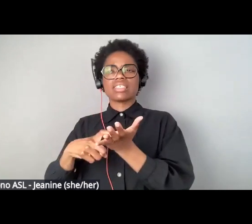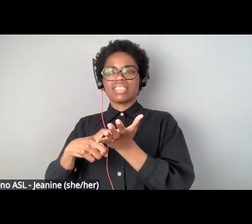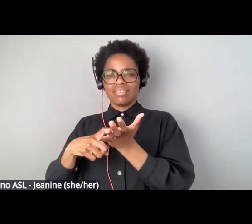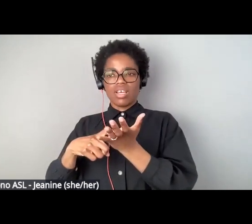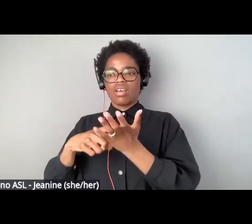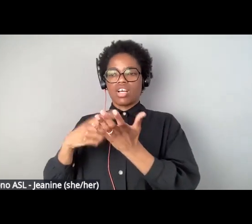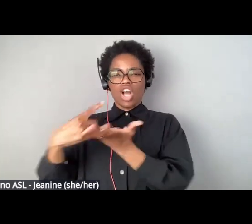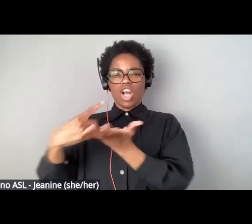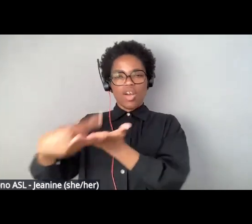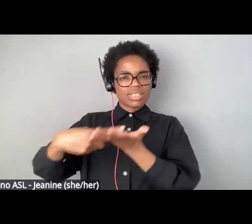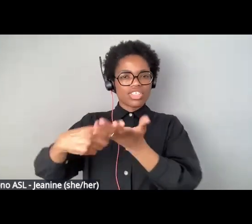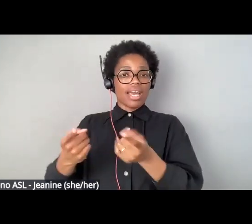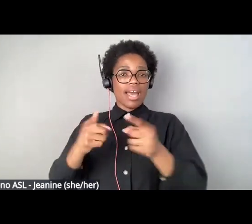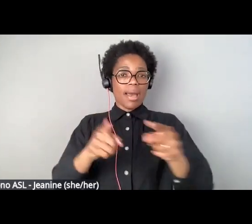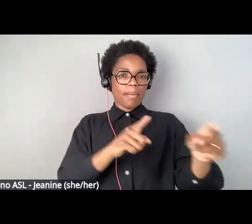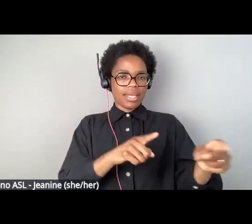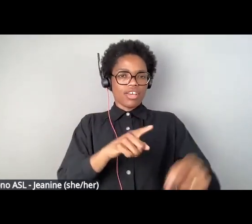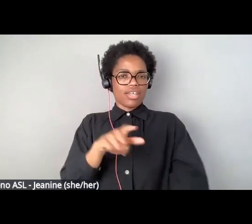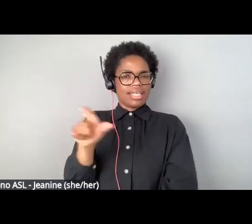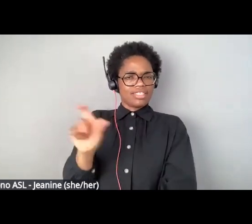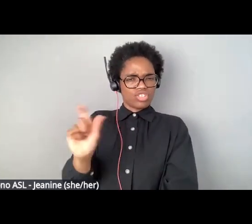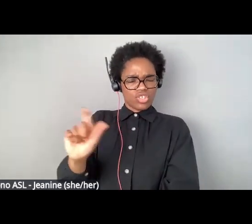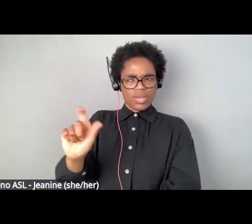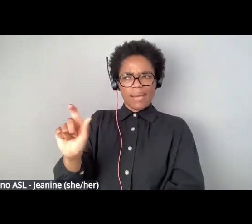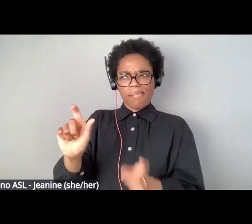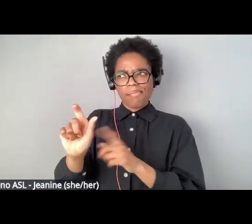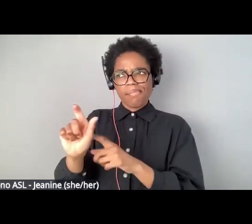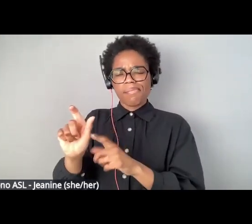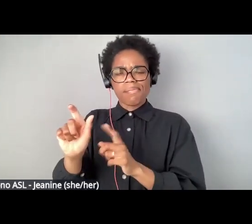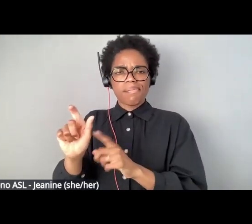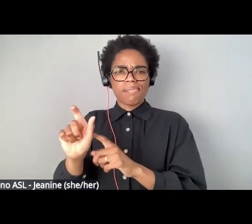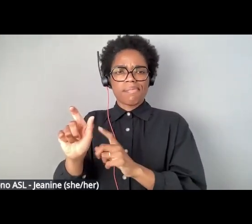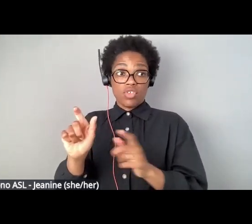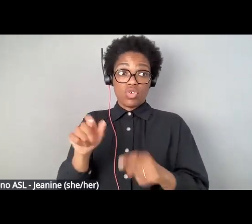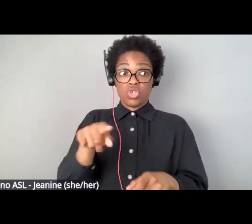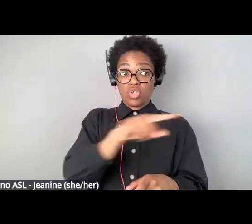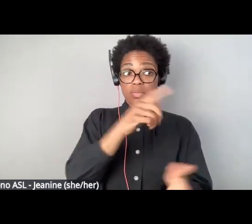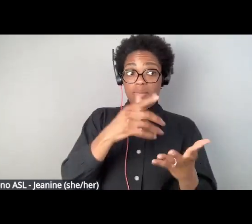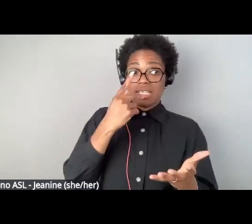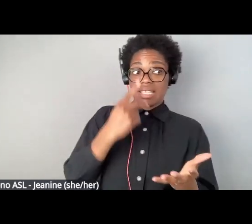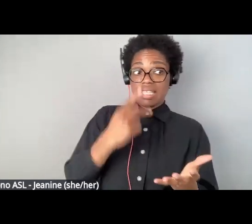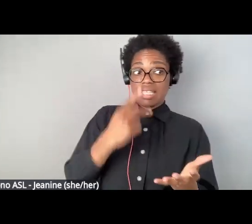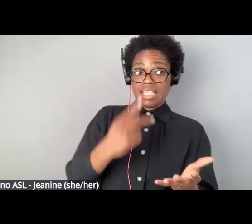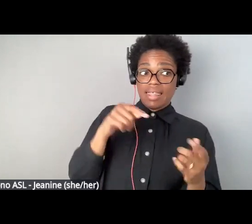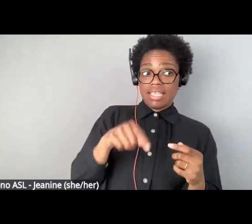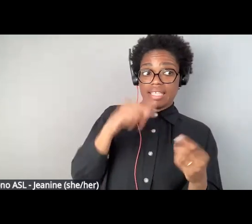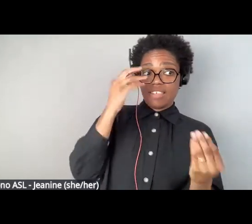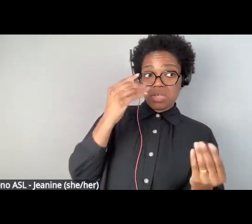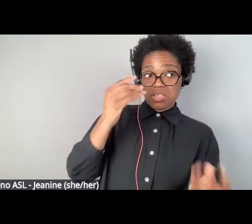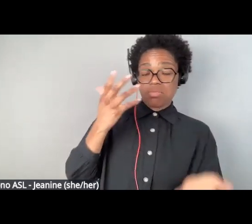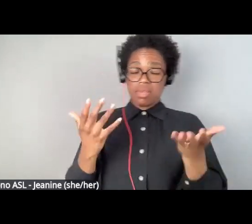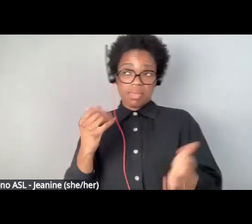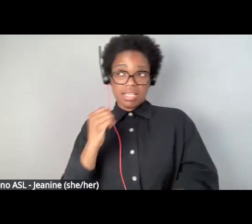if all y'all are seeing that or not, if you're getting that kind of